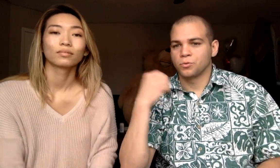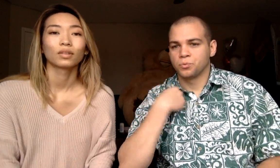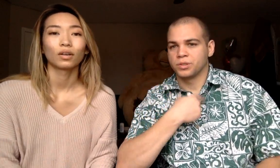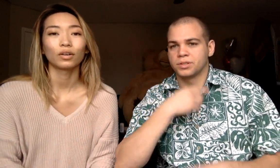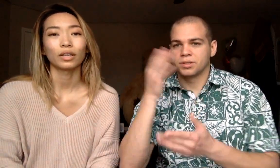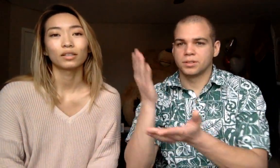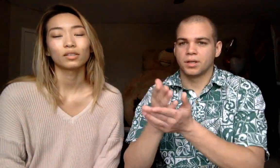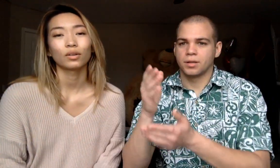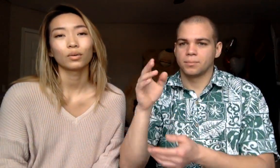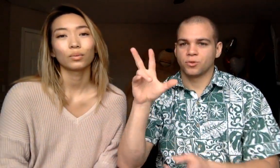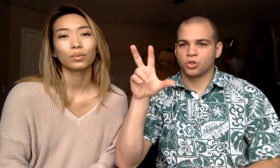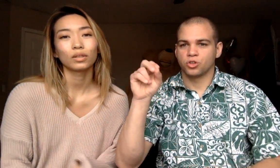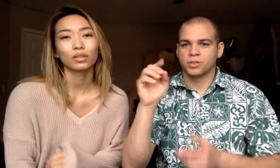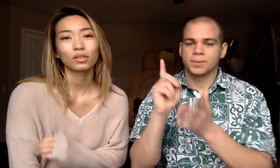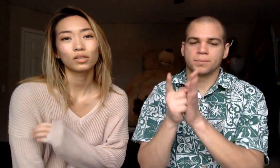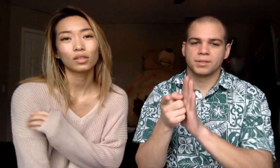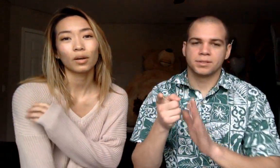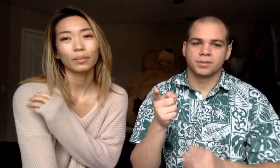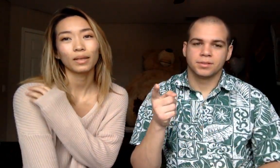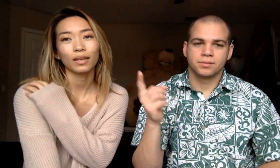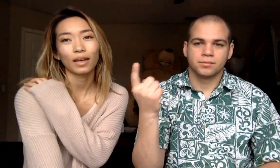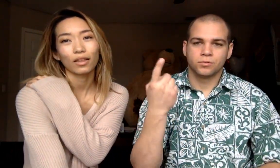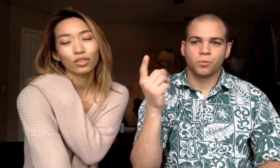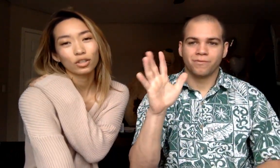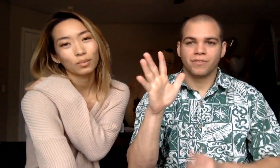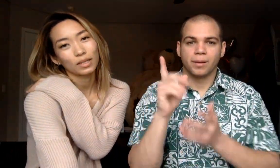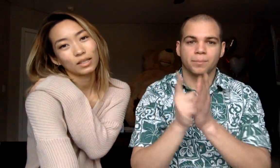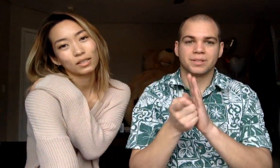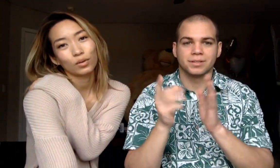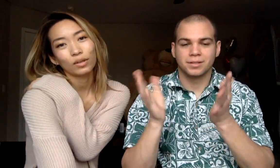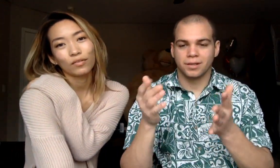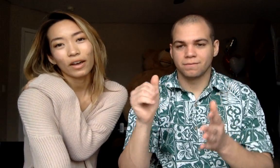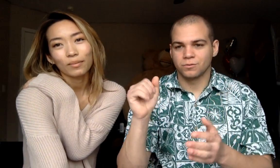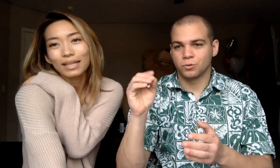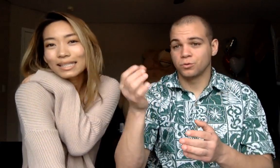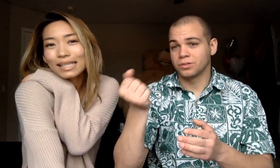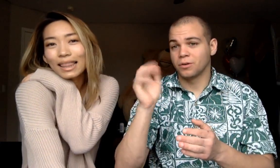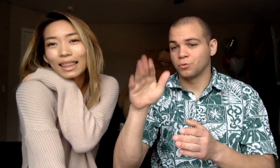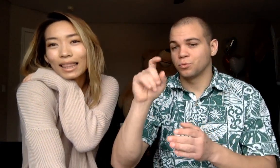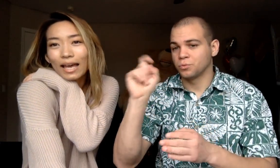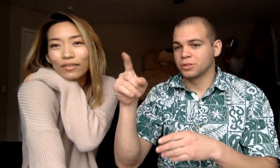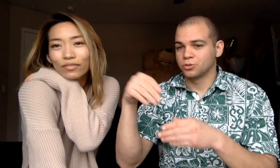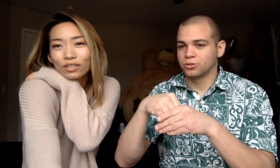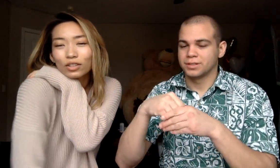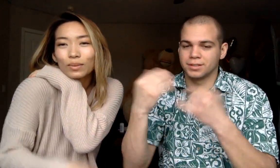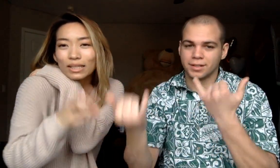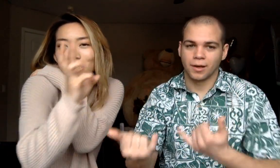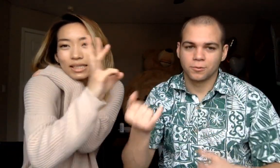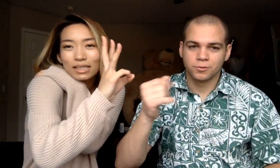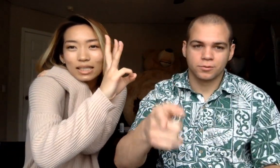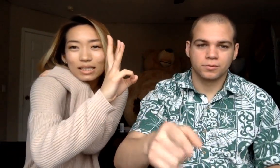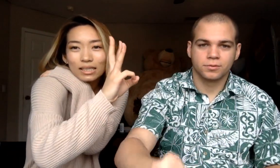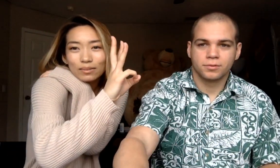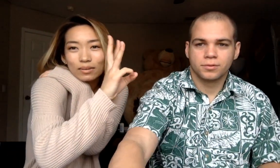Okay, so we're stopping at 30 minutes. Only 5 minutes left. You mean 6, 4